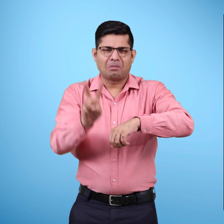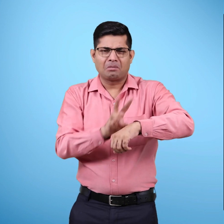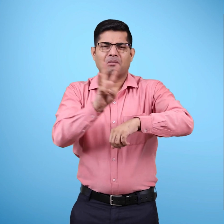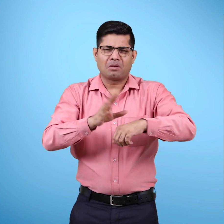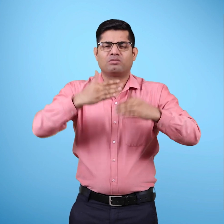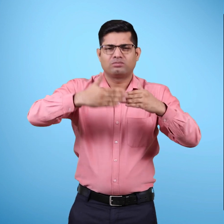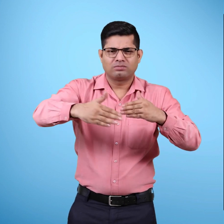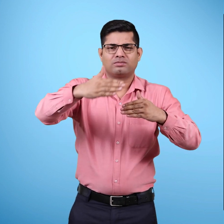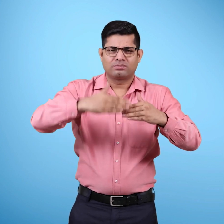After a few hours,